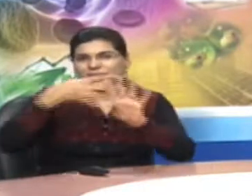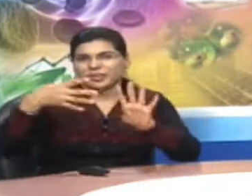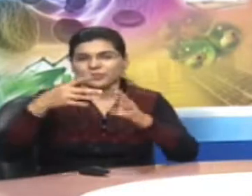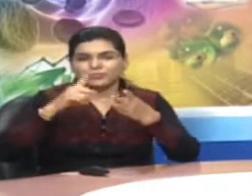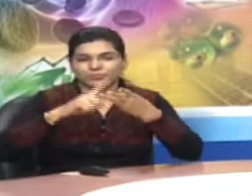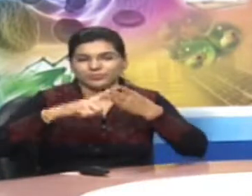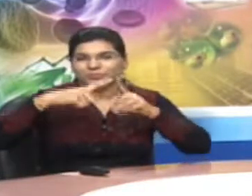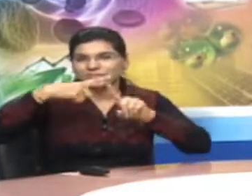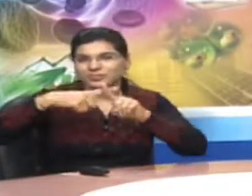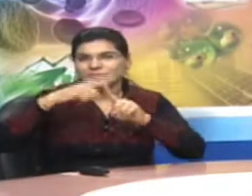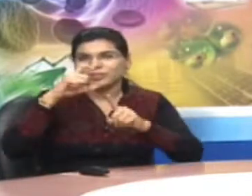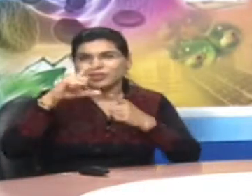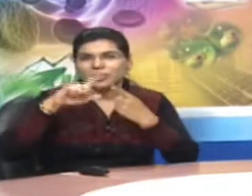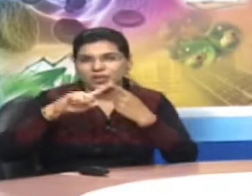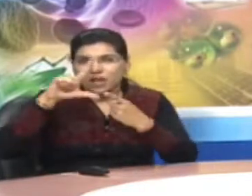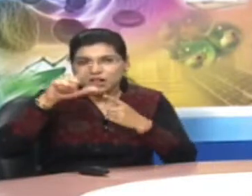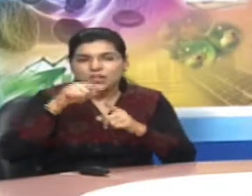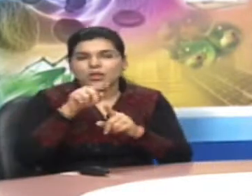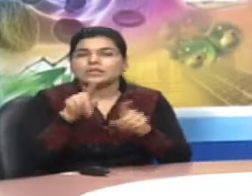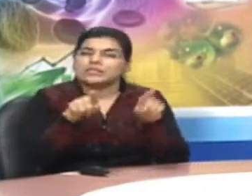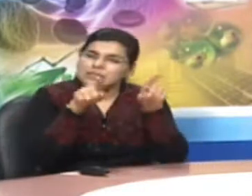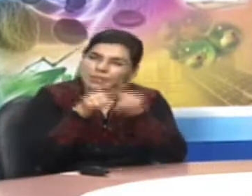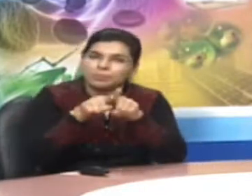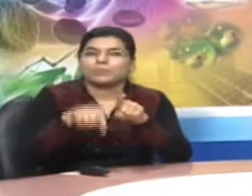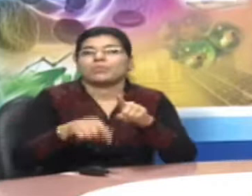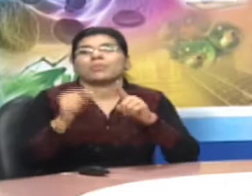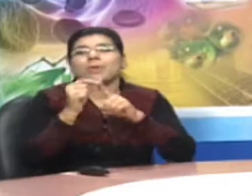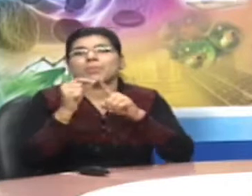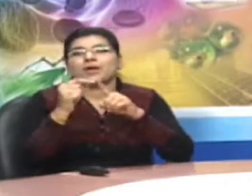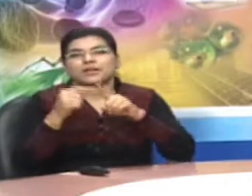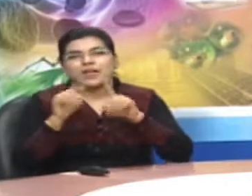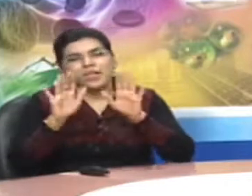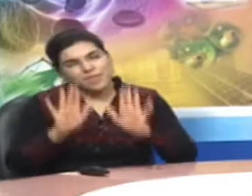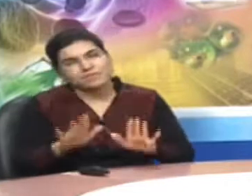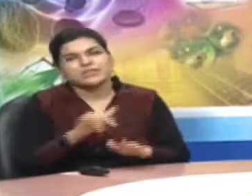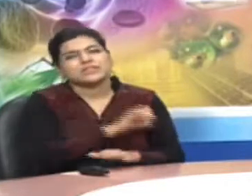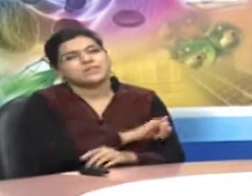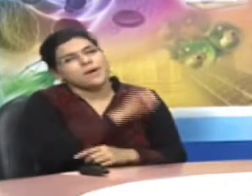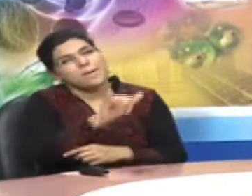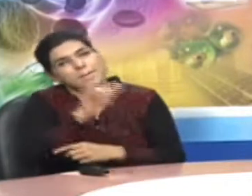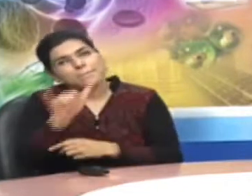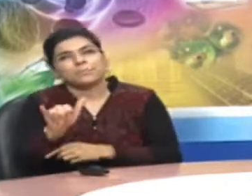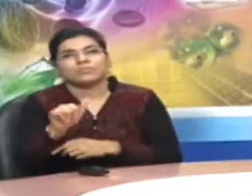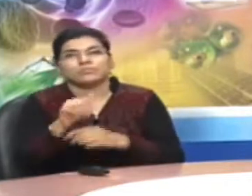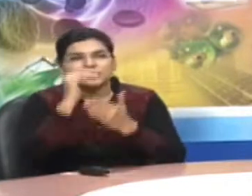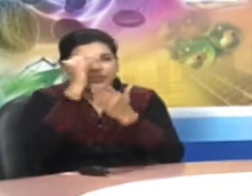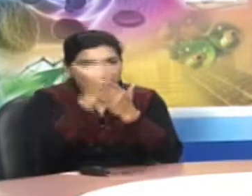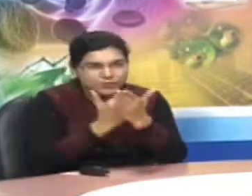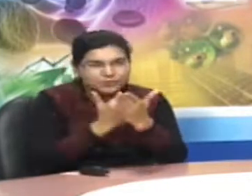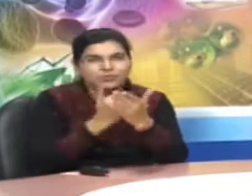Remember to set up your page before saving or printing your presentation